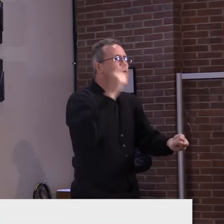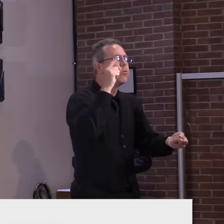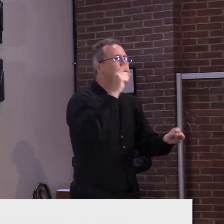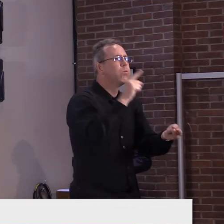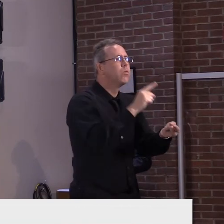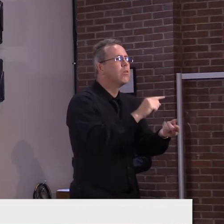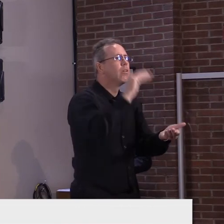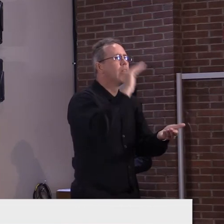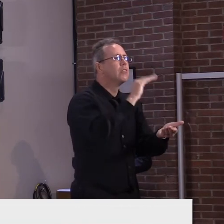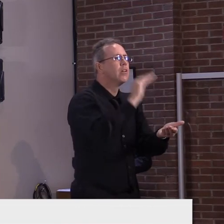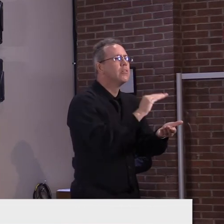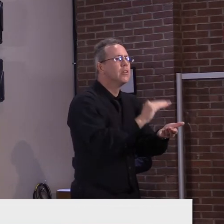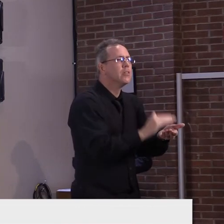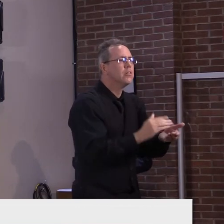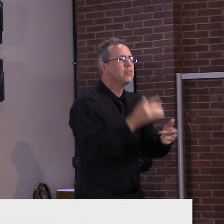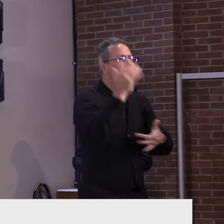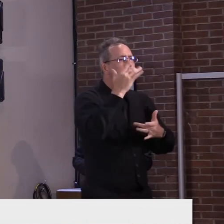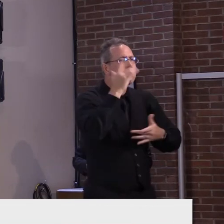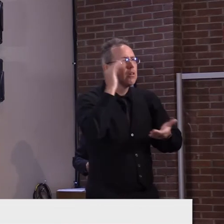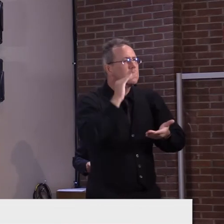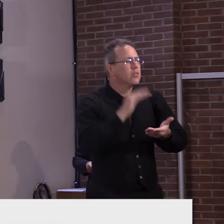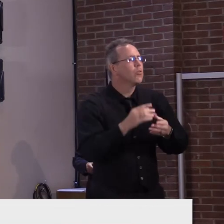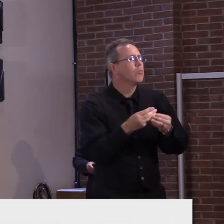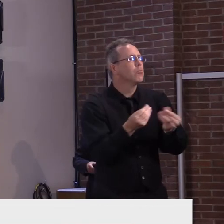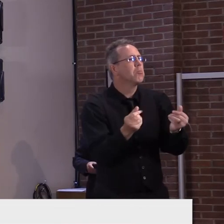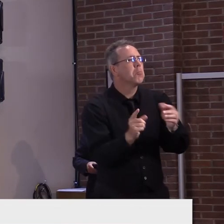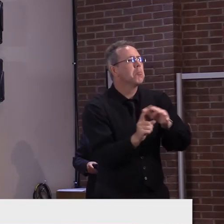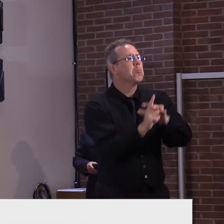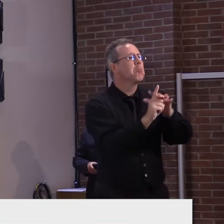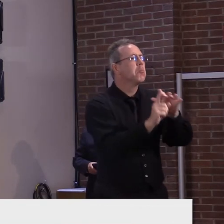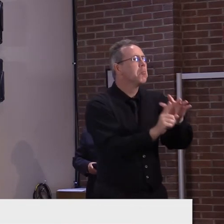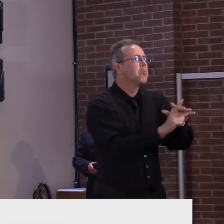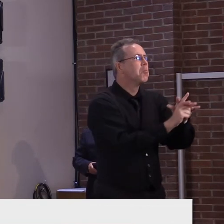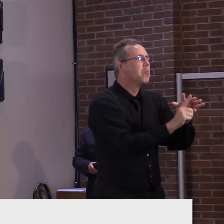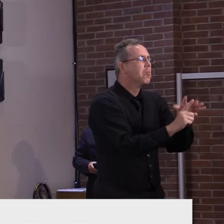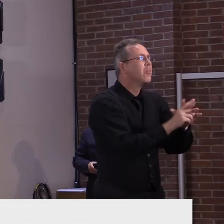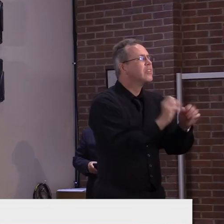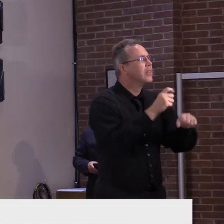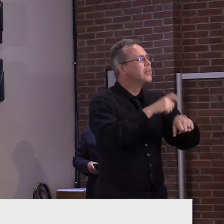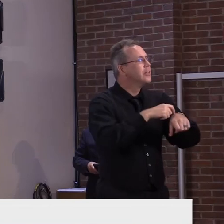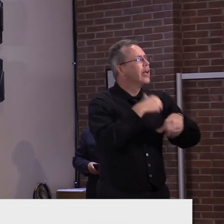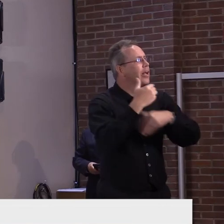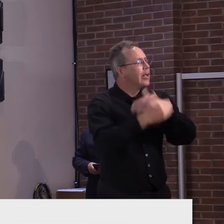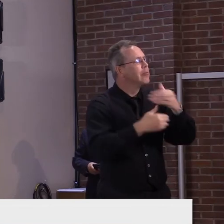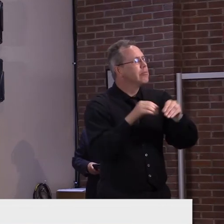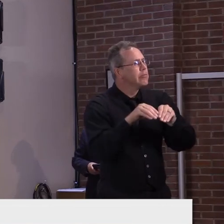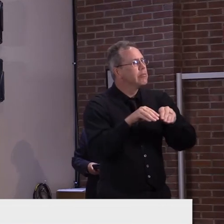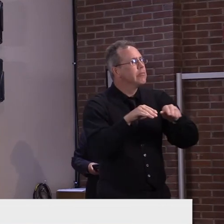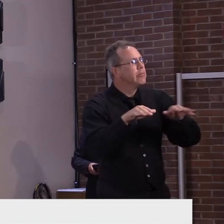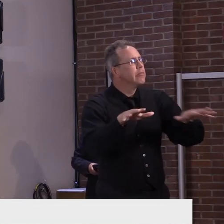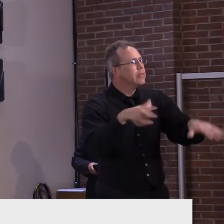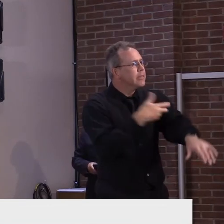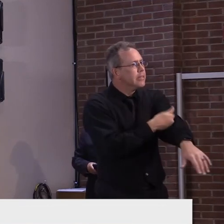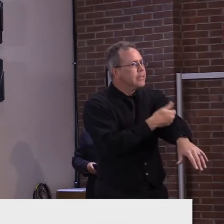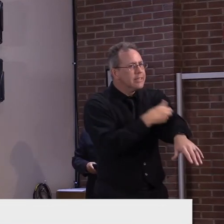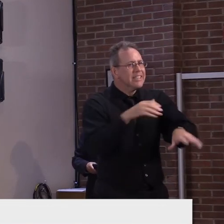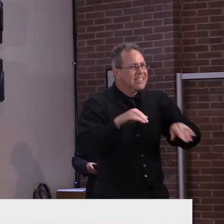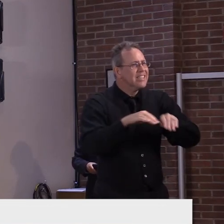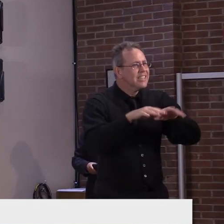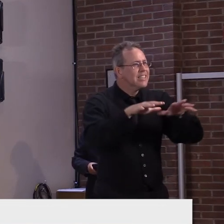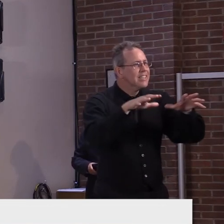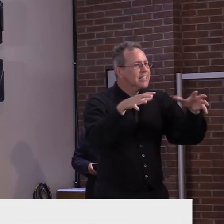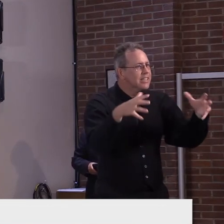it's gonna take quite some time, because as we said before, the more often virus is present in populations